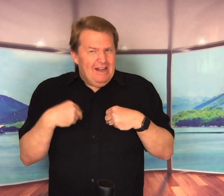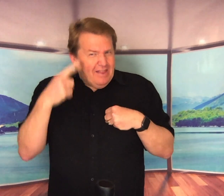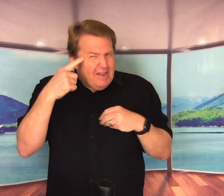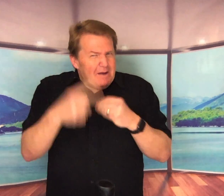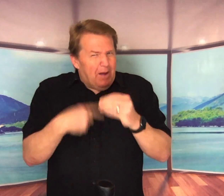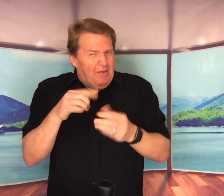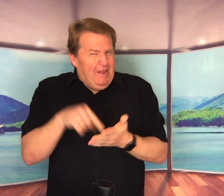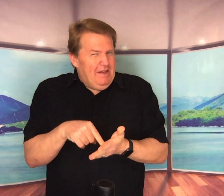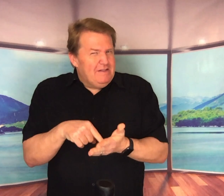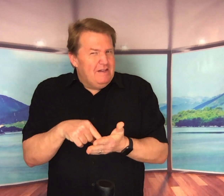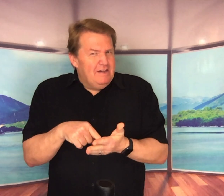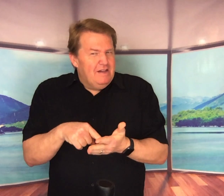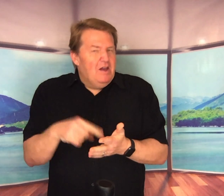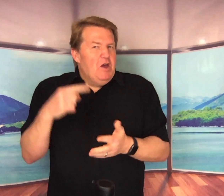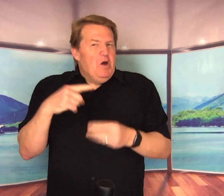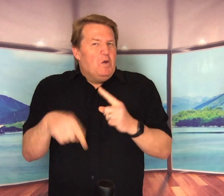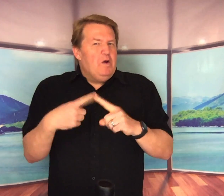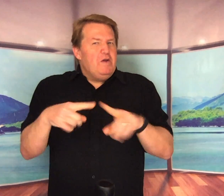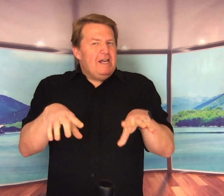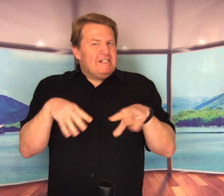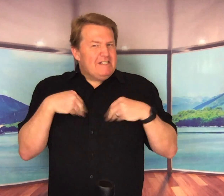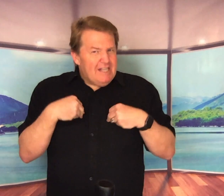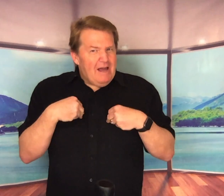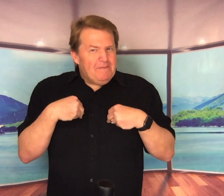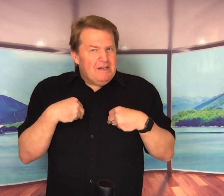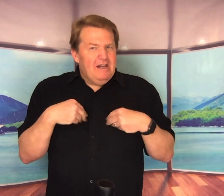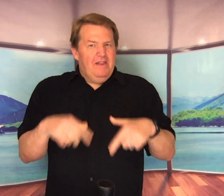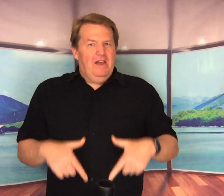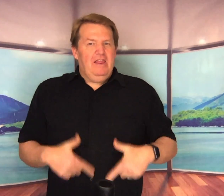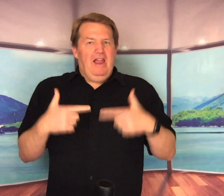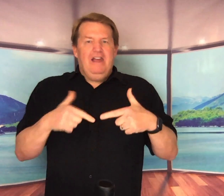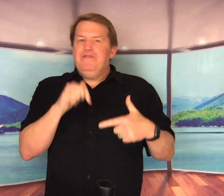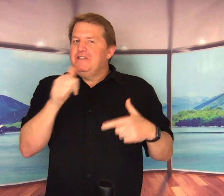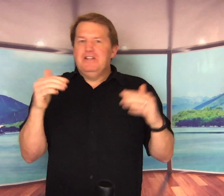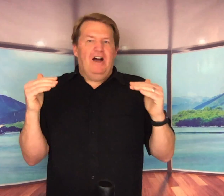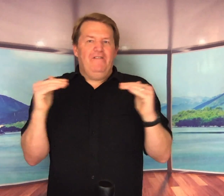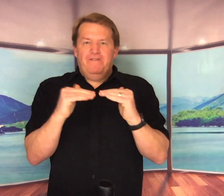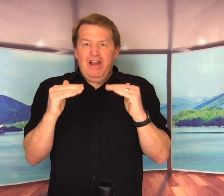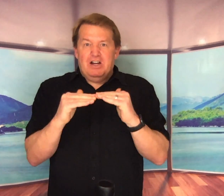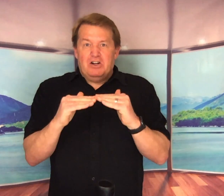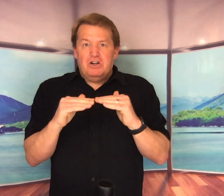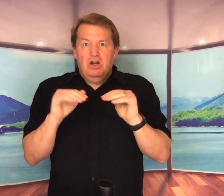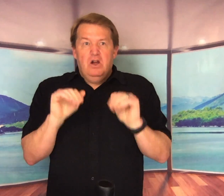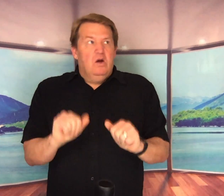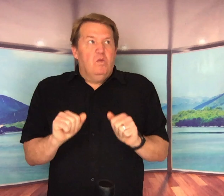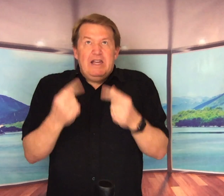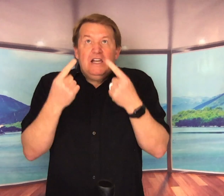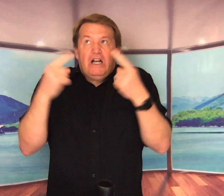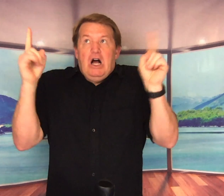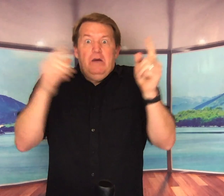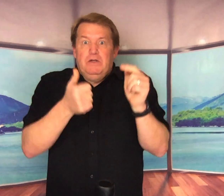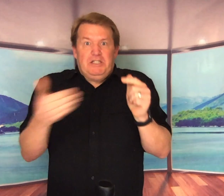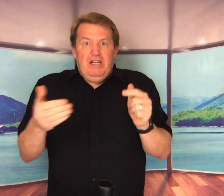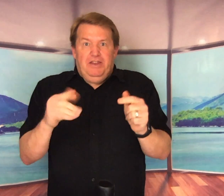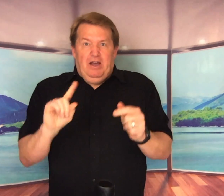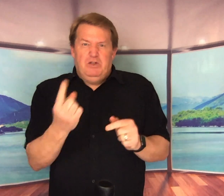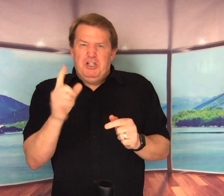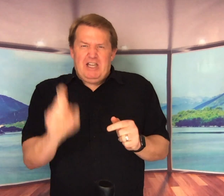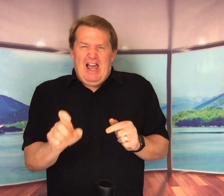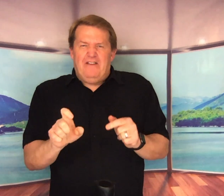think about this. When we accept that life is not fair, we can accomplish anything. We just have